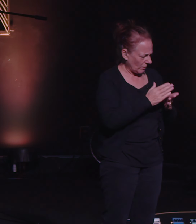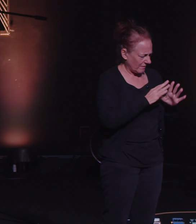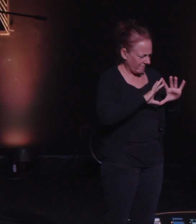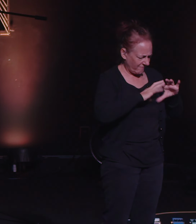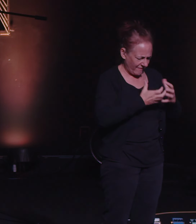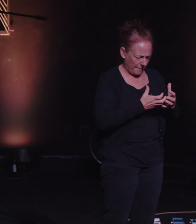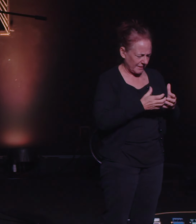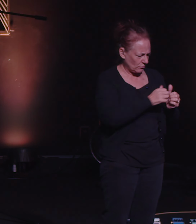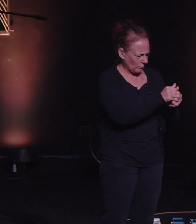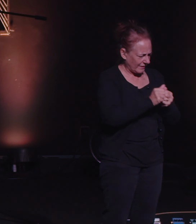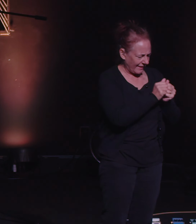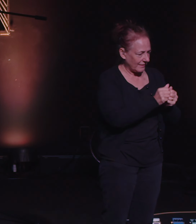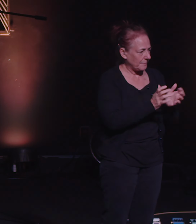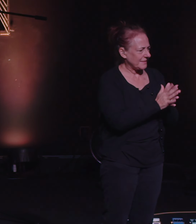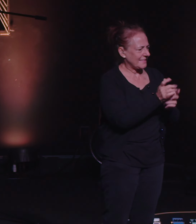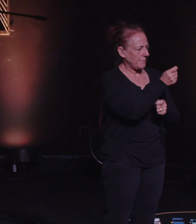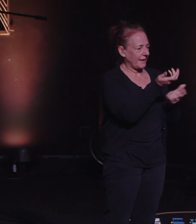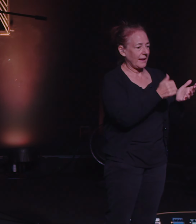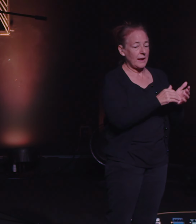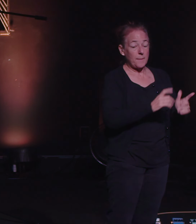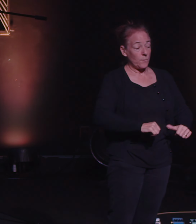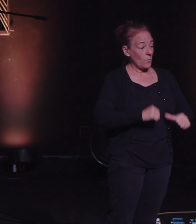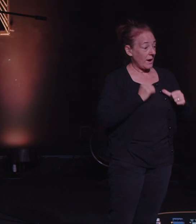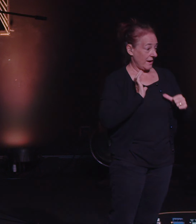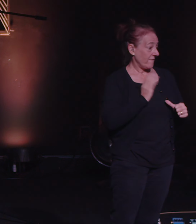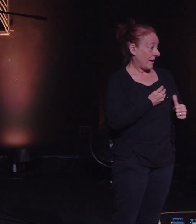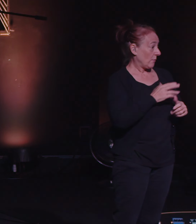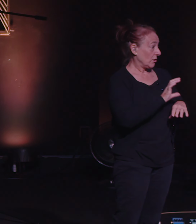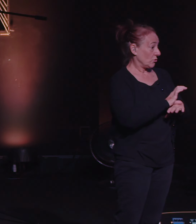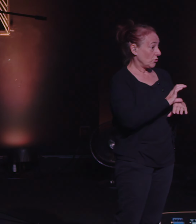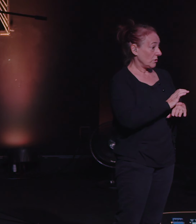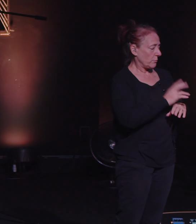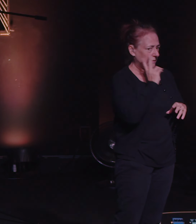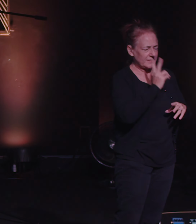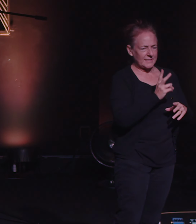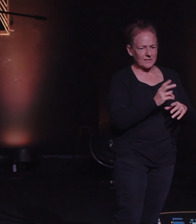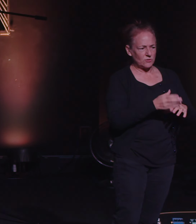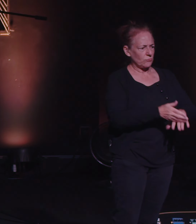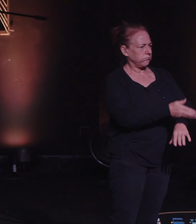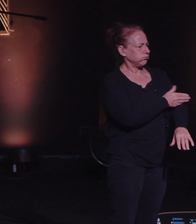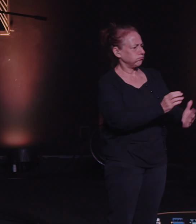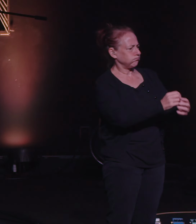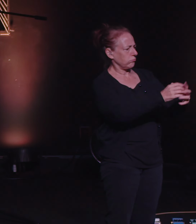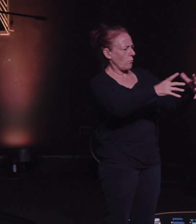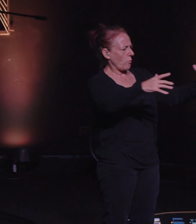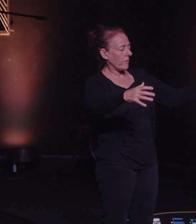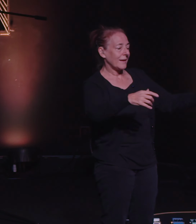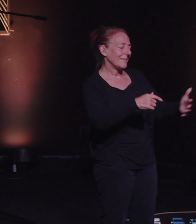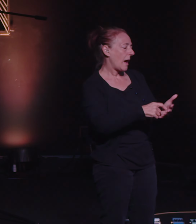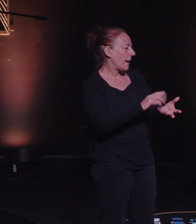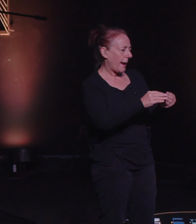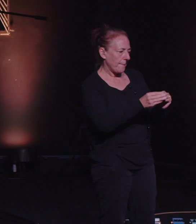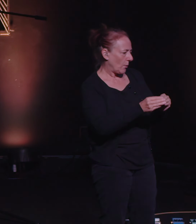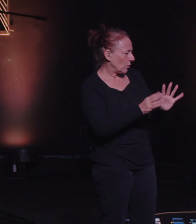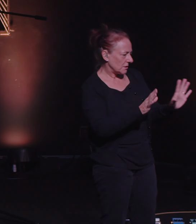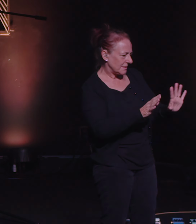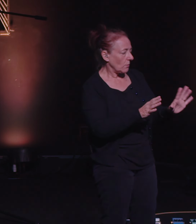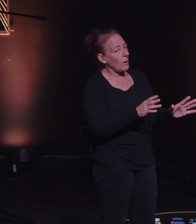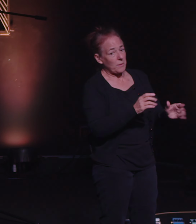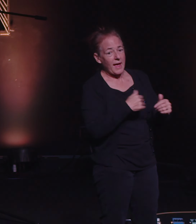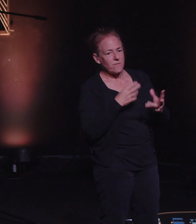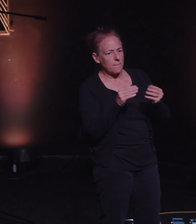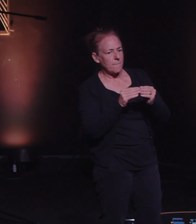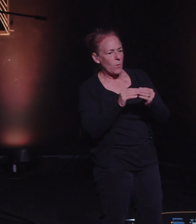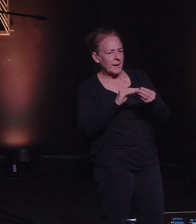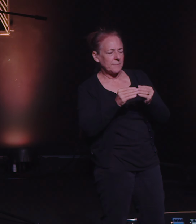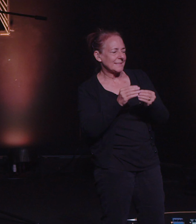I've celebrated this before. Let me celebrate again. I'm so proud of our church. We have seen such tremendous growth this year, not numerically. We have,